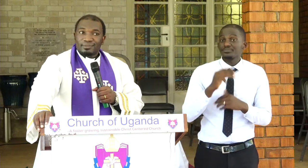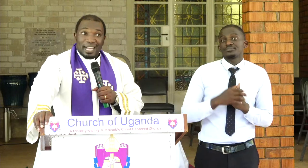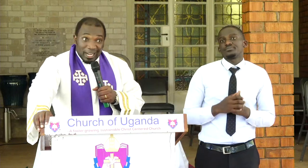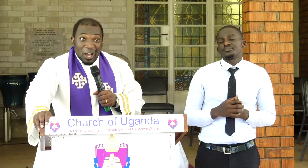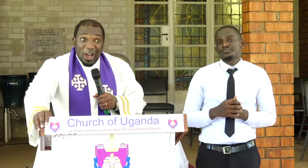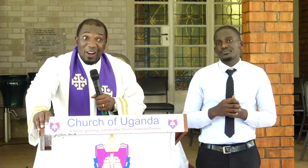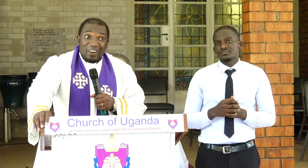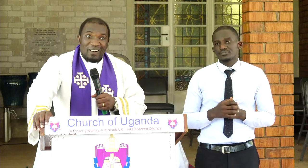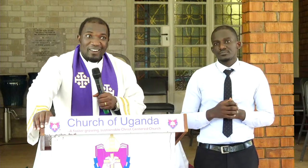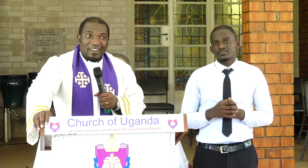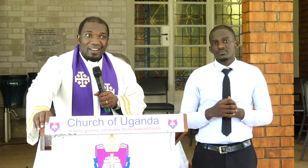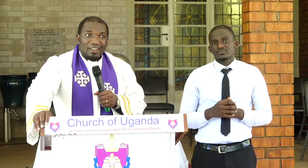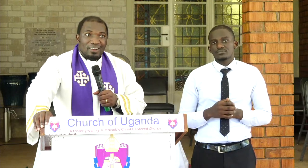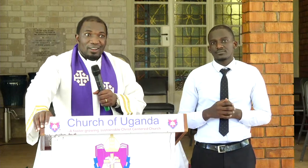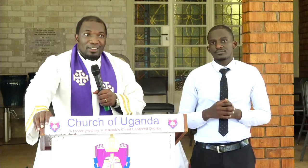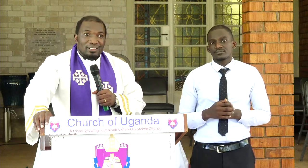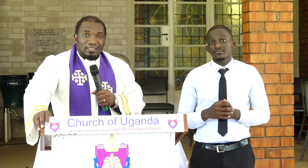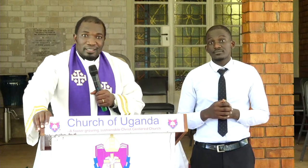Hello?